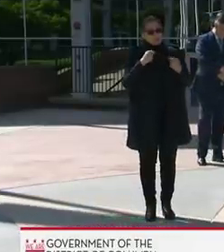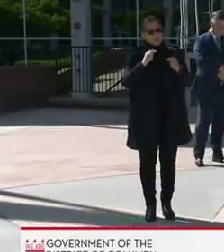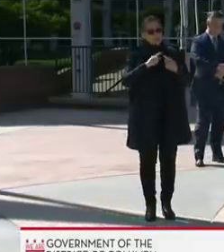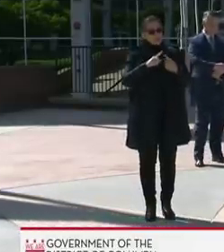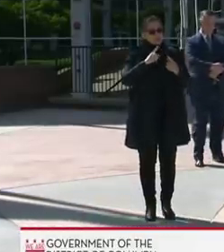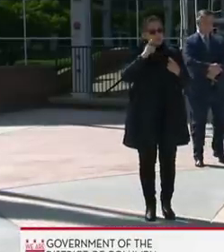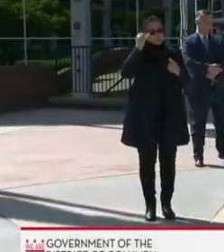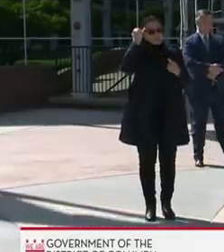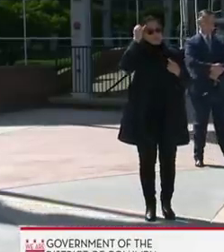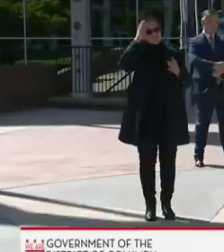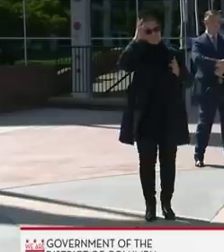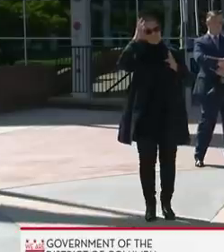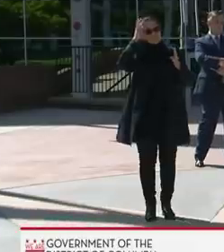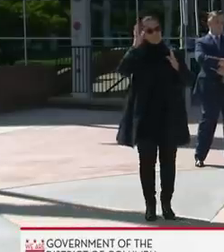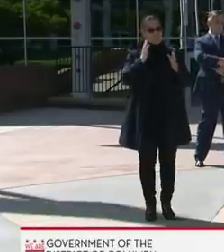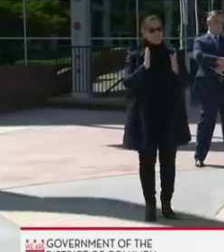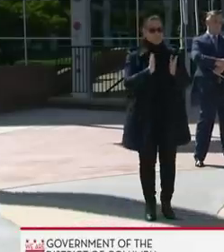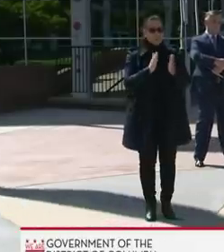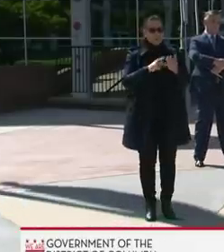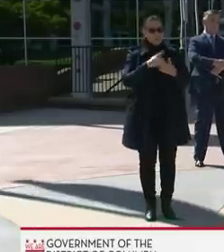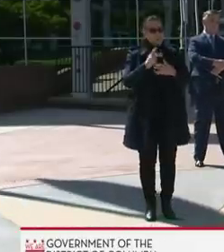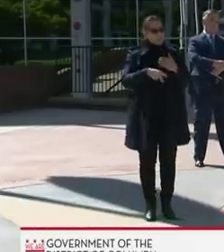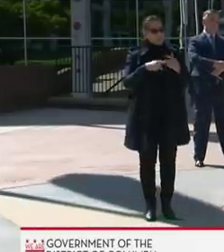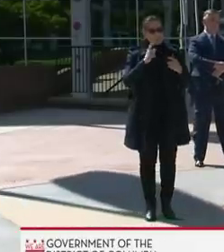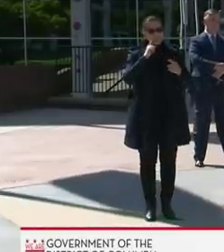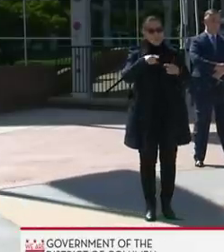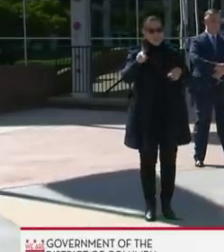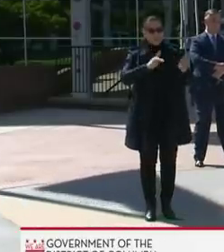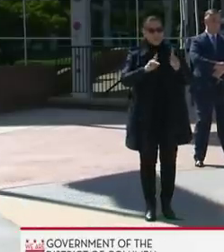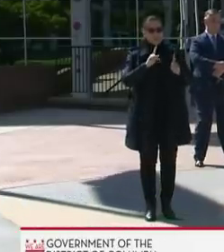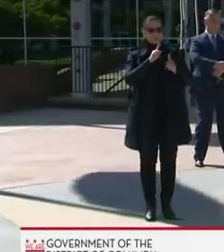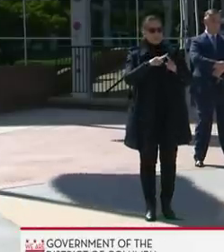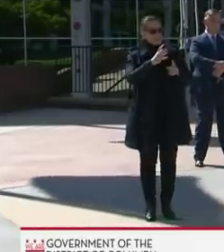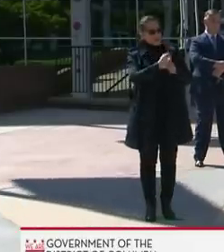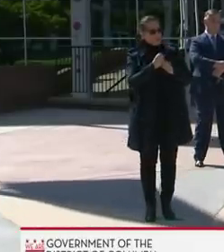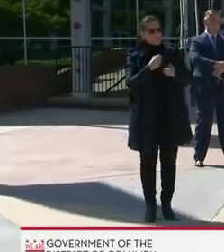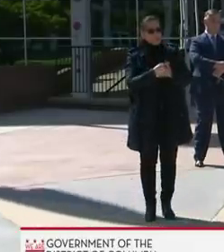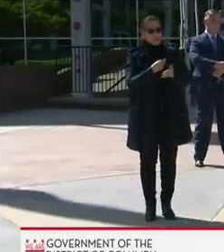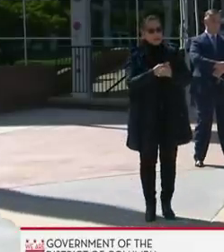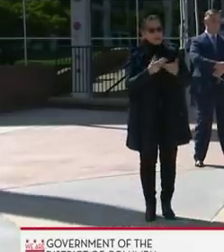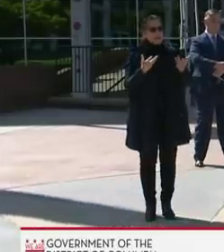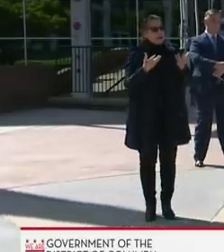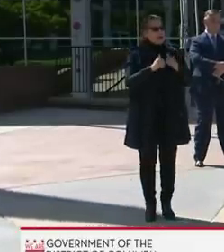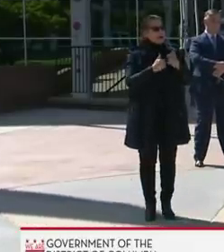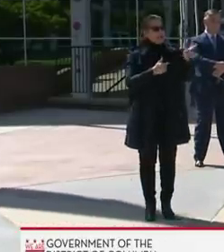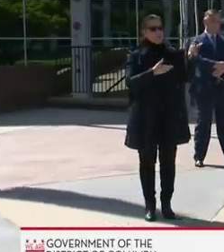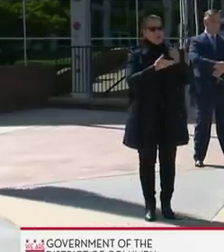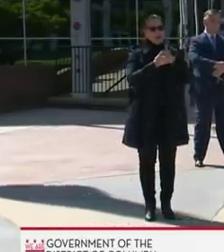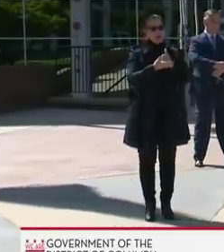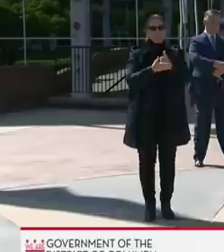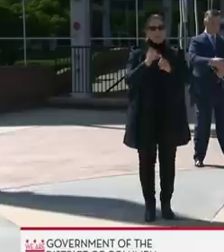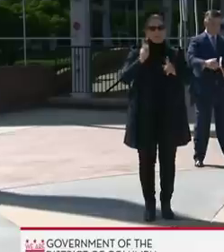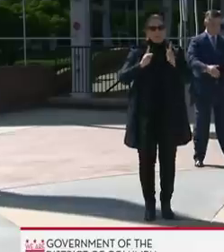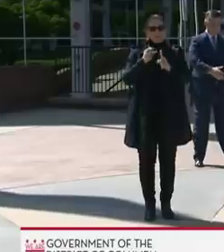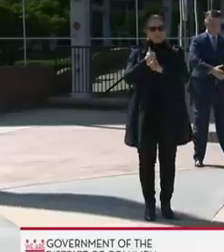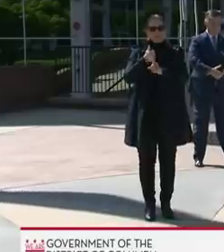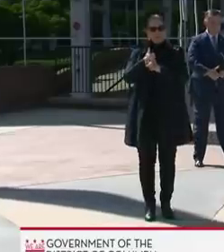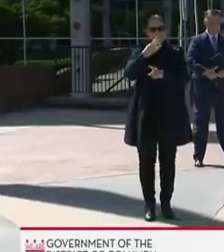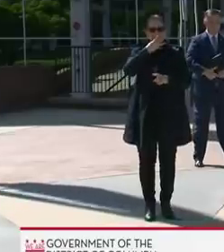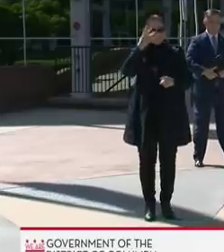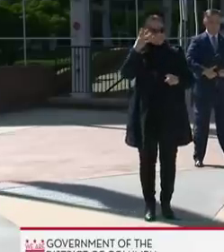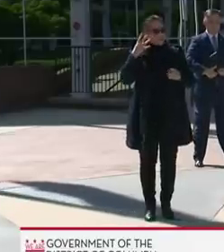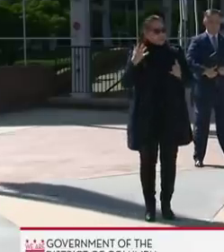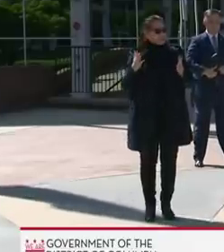or a nonprofit? Like, what are the ideas you guys are tossing around to help undocumented and workers that are in the non-traditional